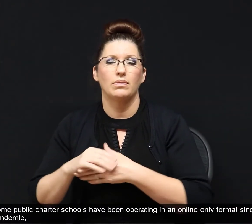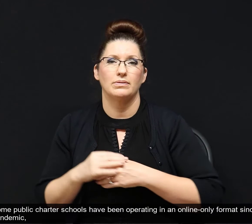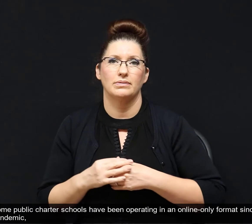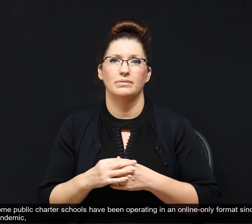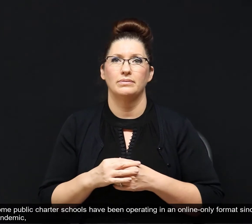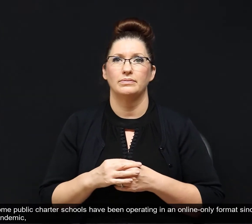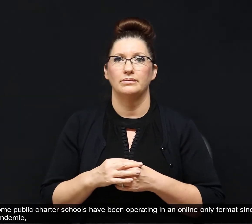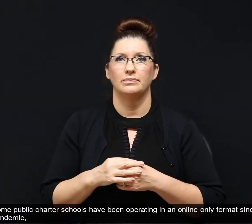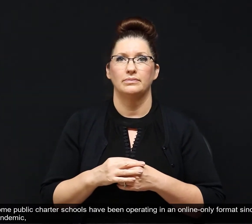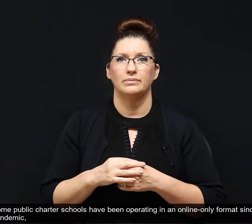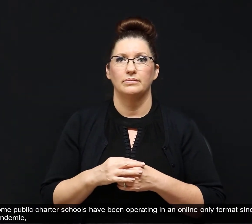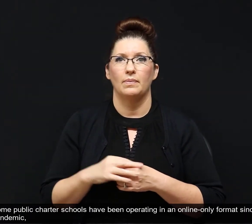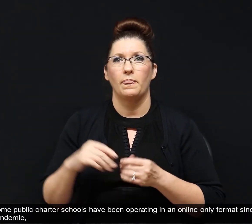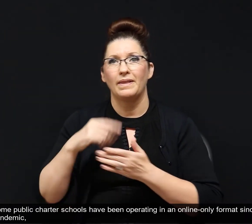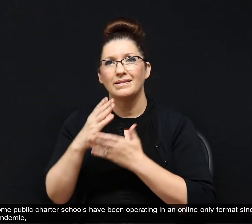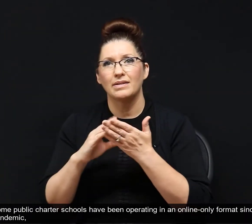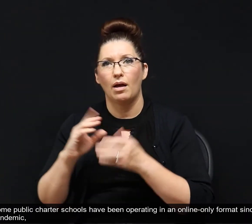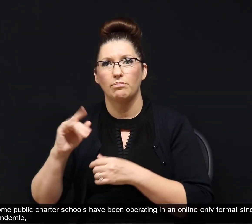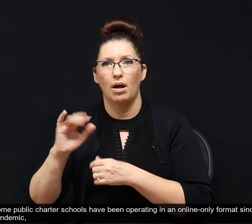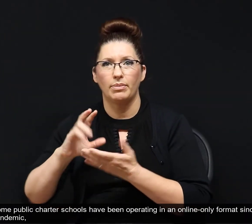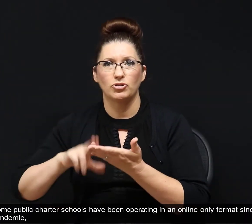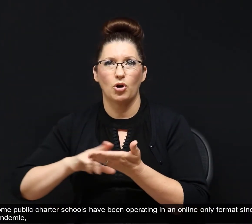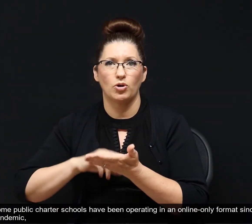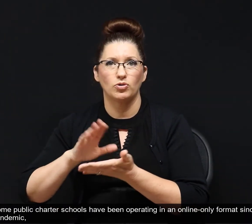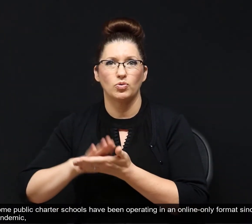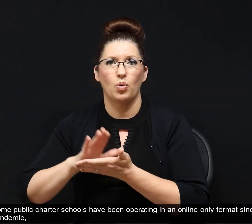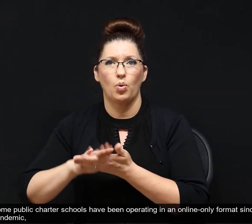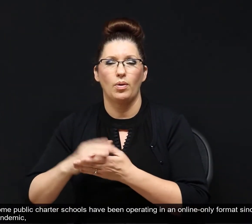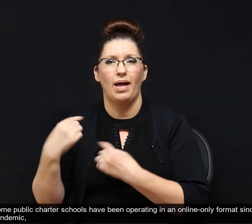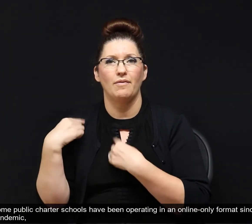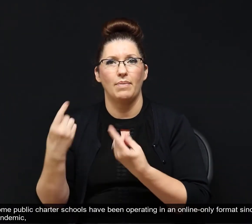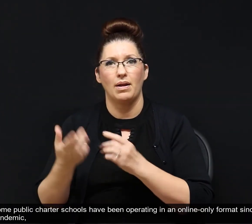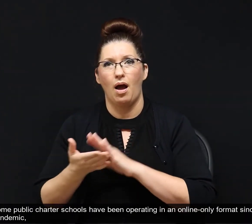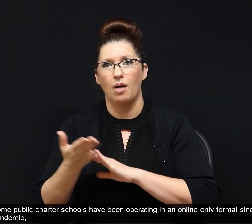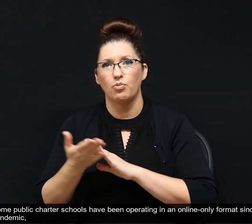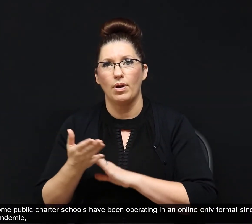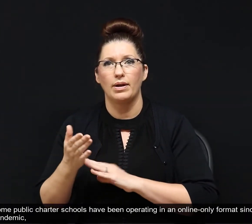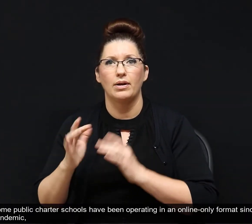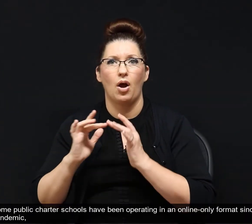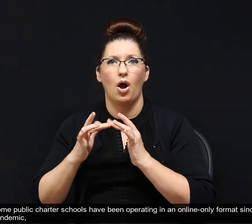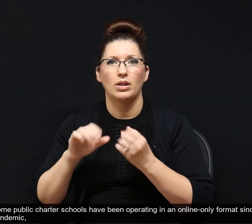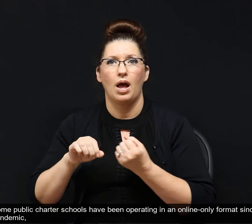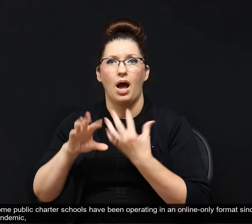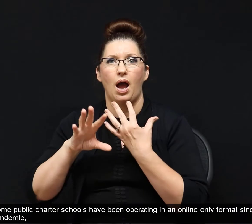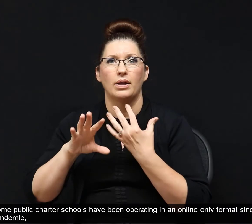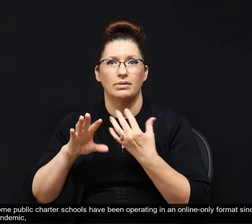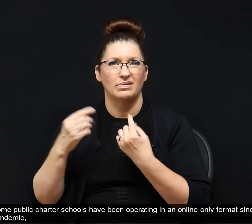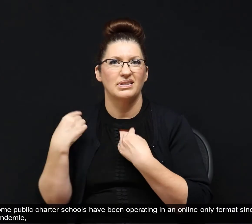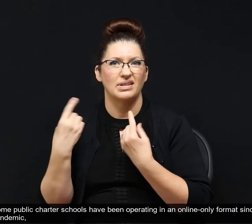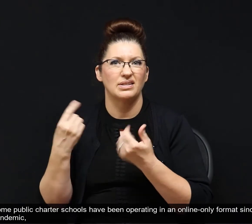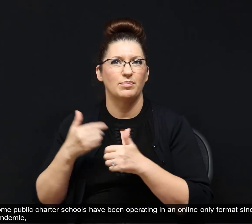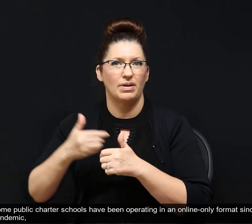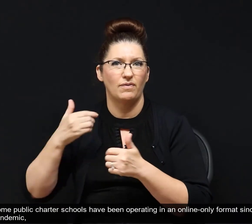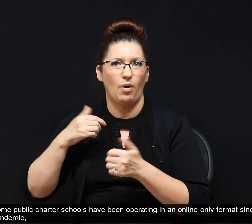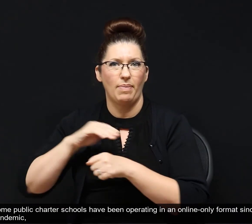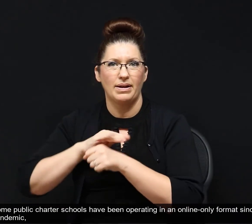Some public charter schools have been operating in an online-only format since before the pandemic and